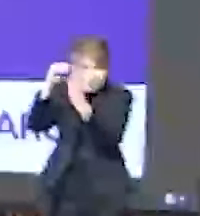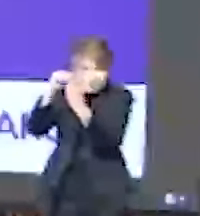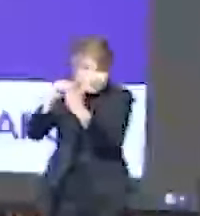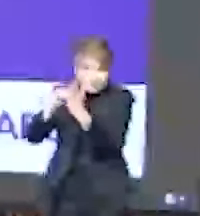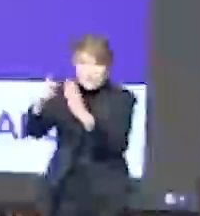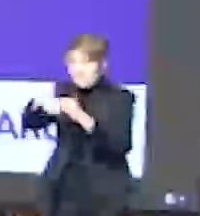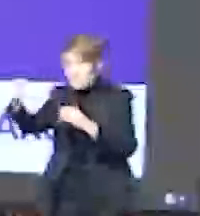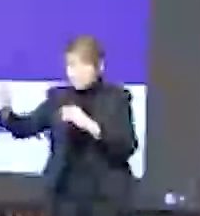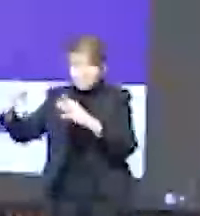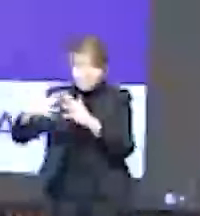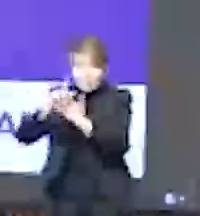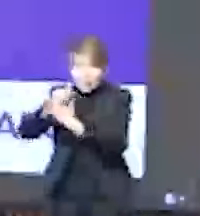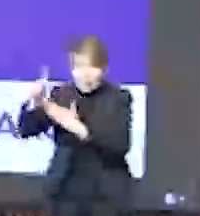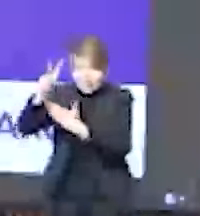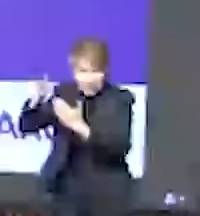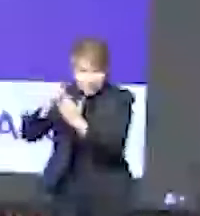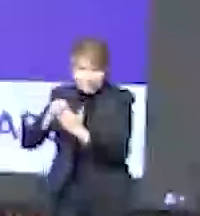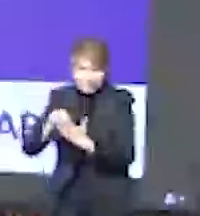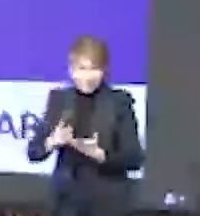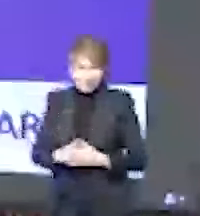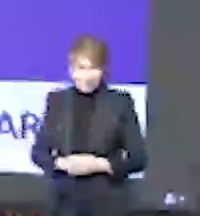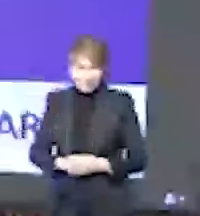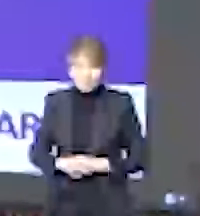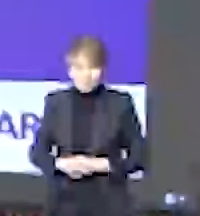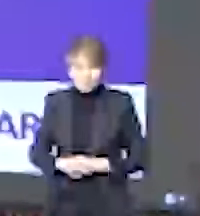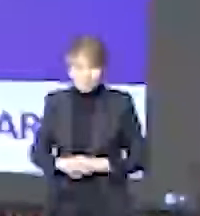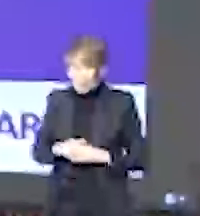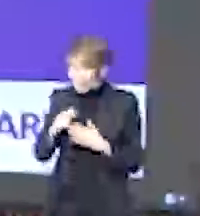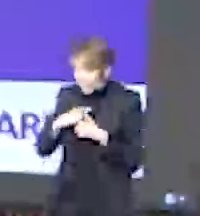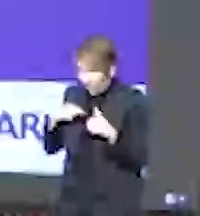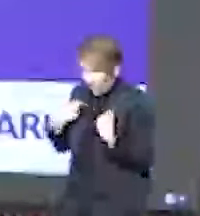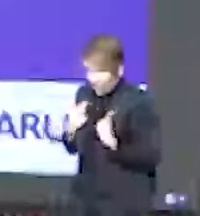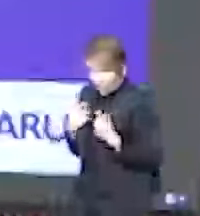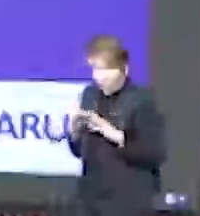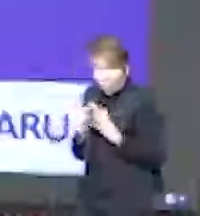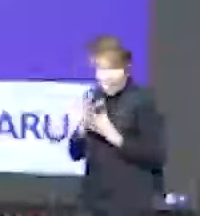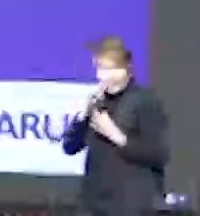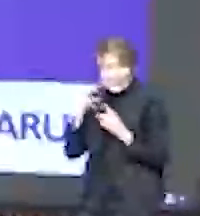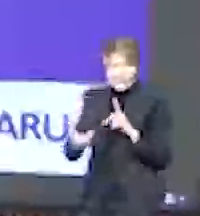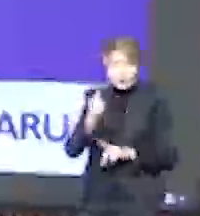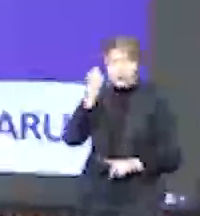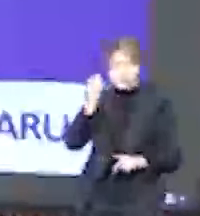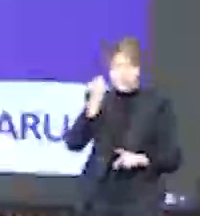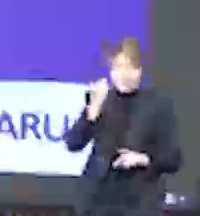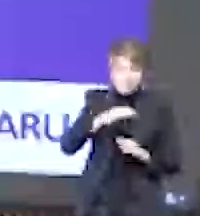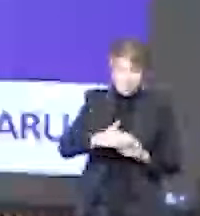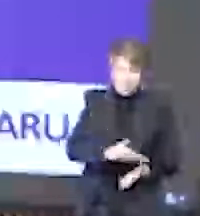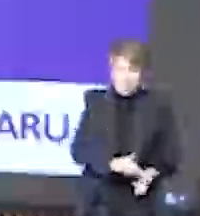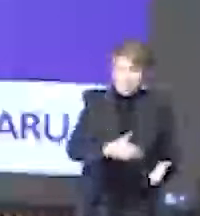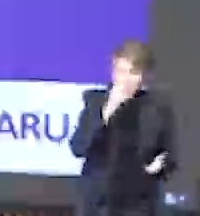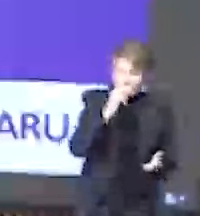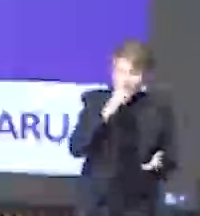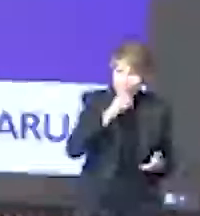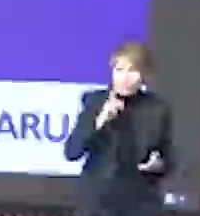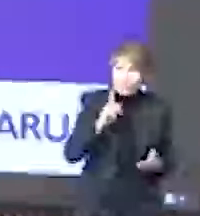We do really well in succeeding outcome in achieving outcomes for these young people, but what I'm really keen is